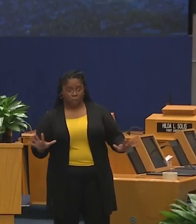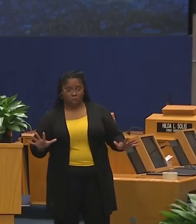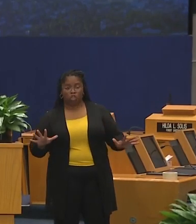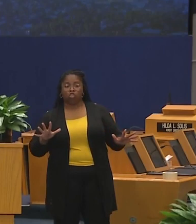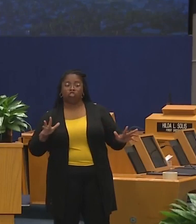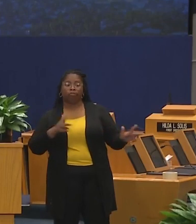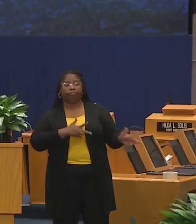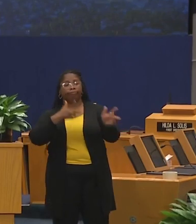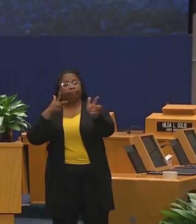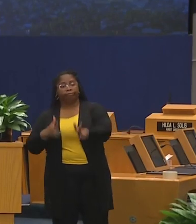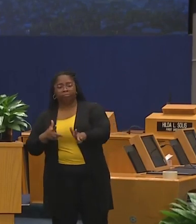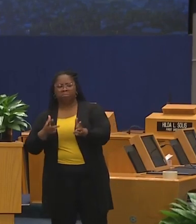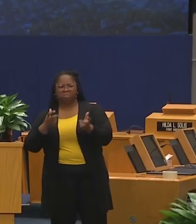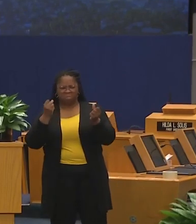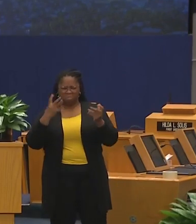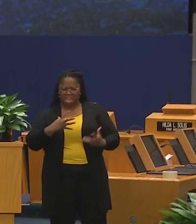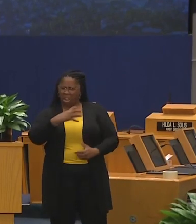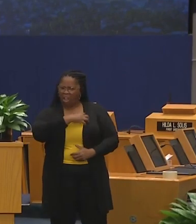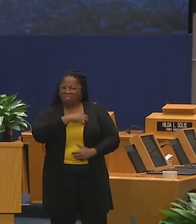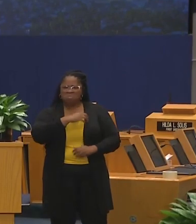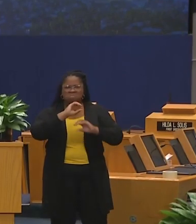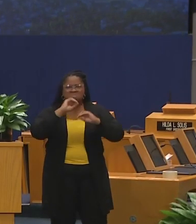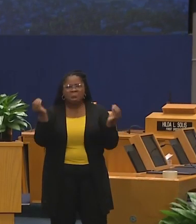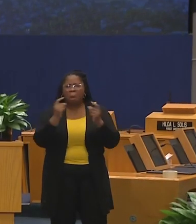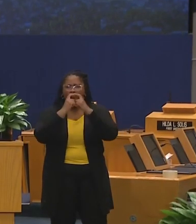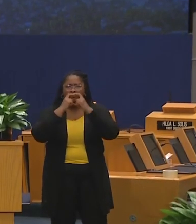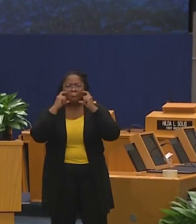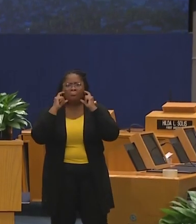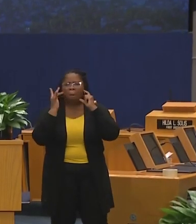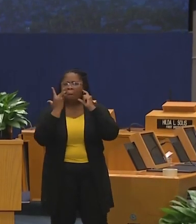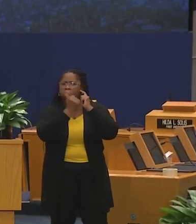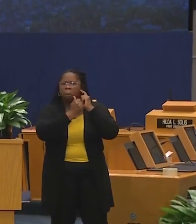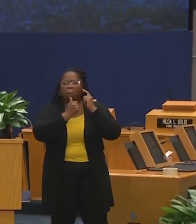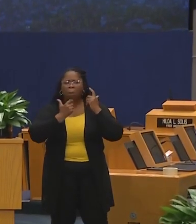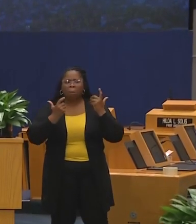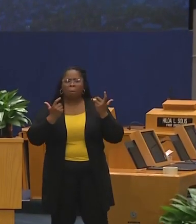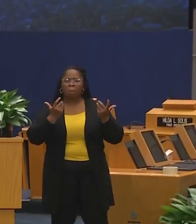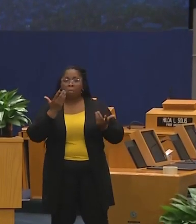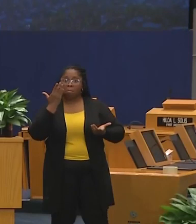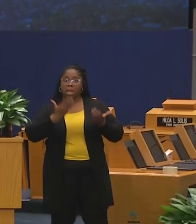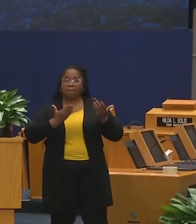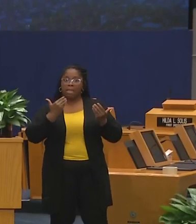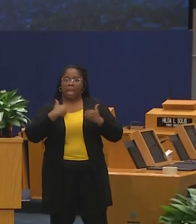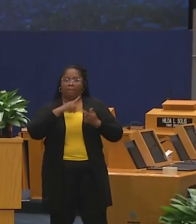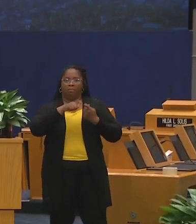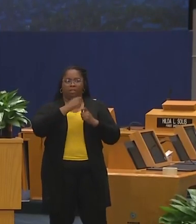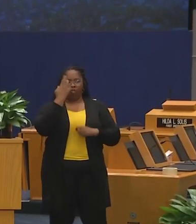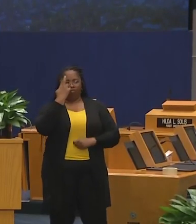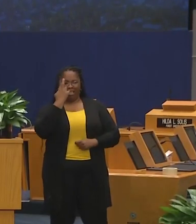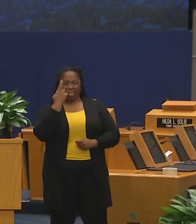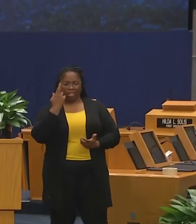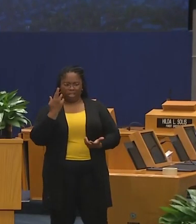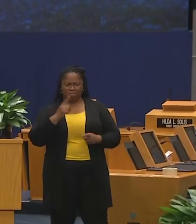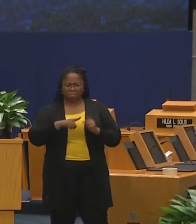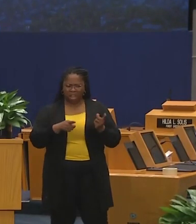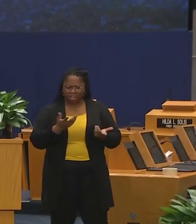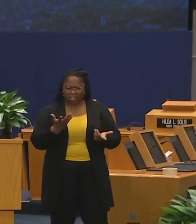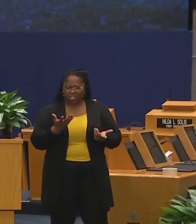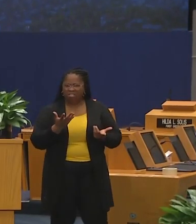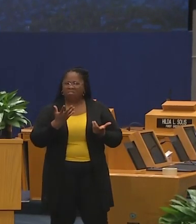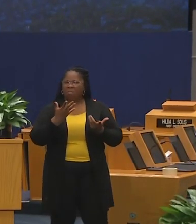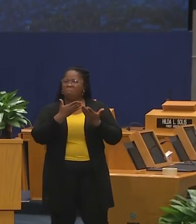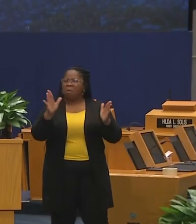a number of the officers did not have on face masks, and perhaps there were operational reasons why not, but what would be the message from